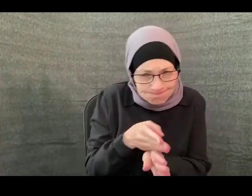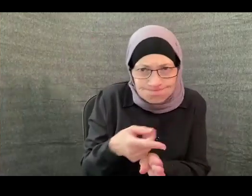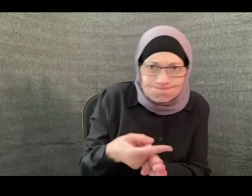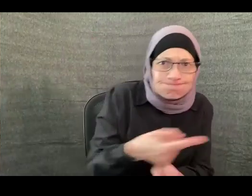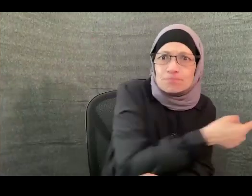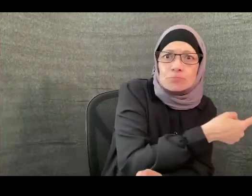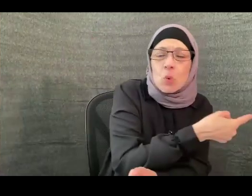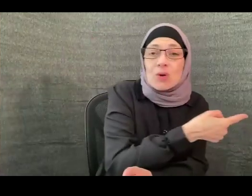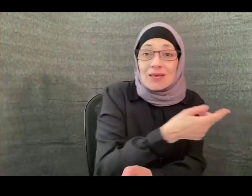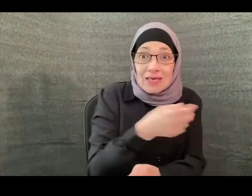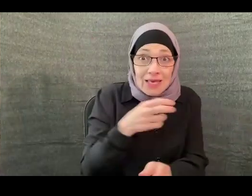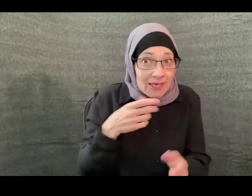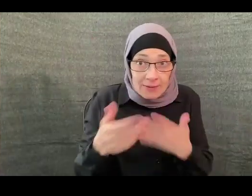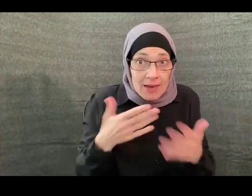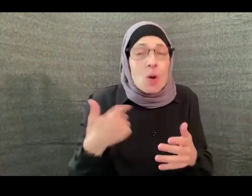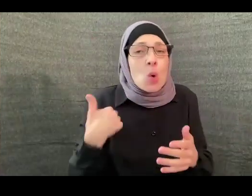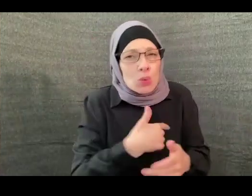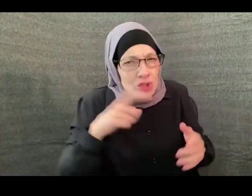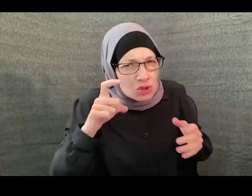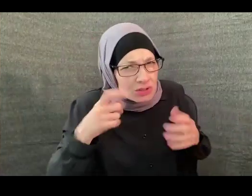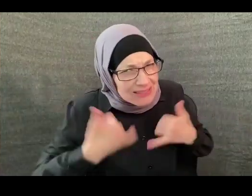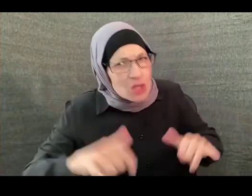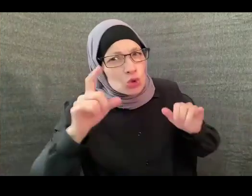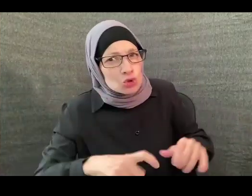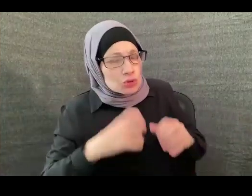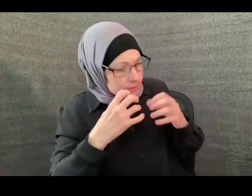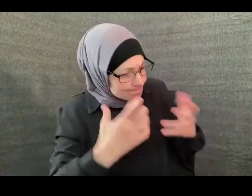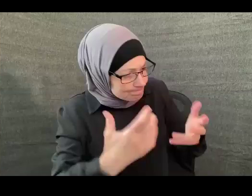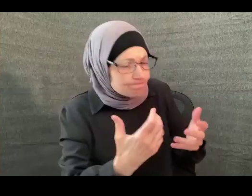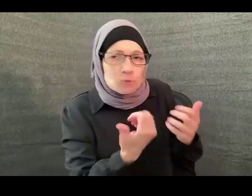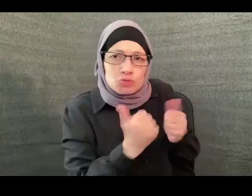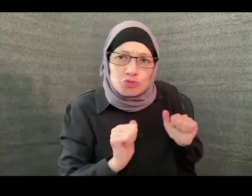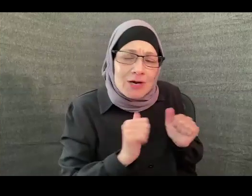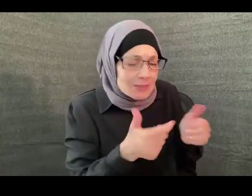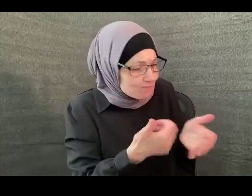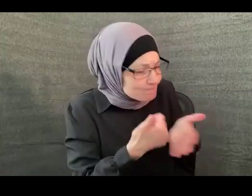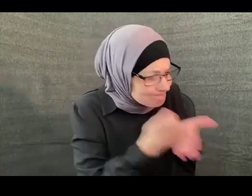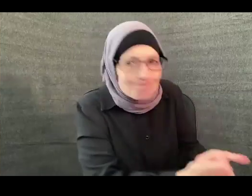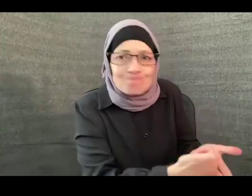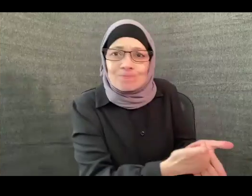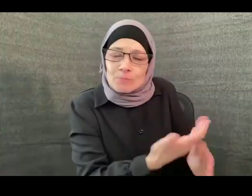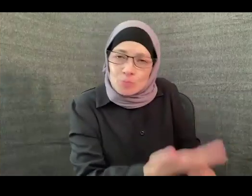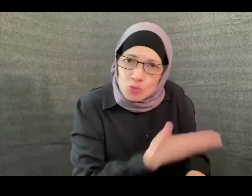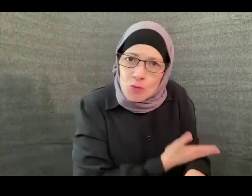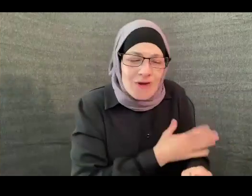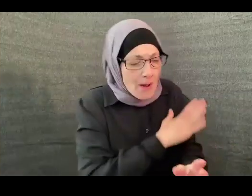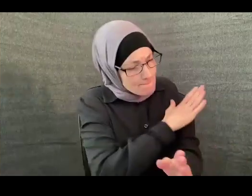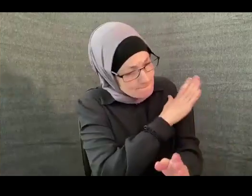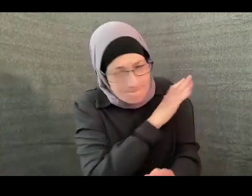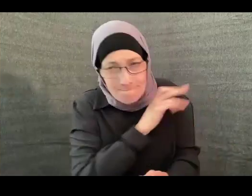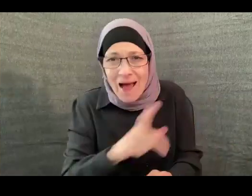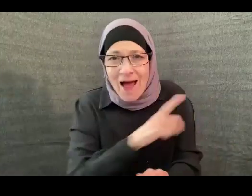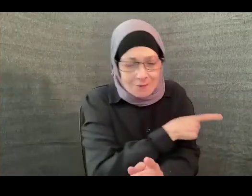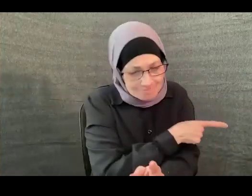them back to the teachings of their faith. Why? Because we are all sinners. Every